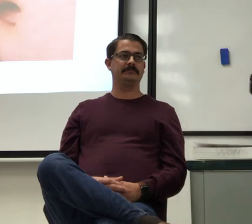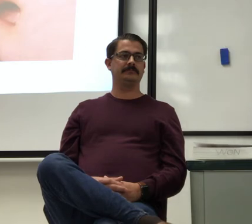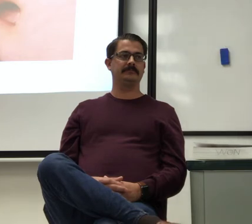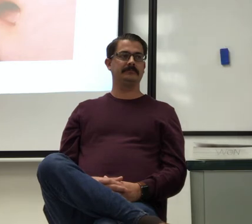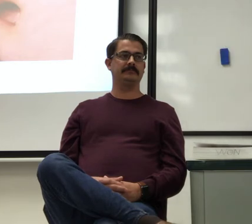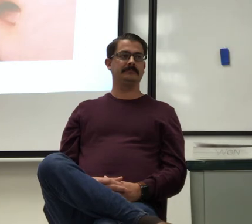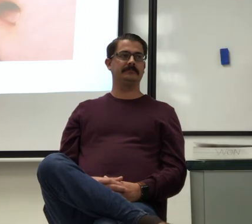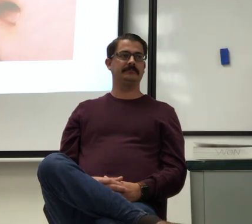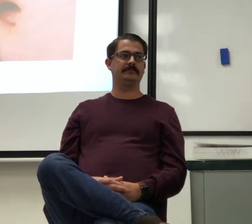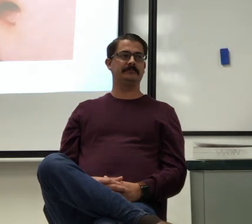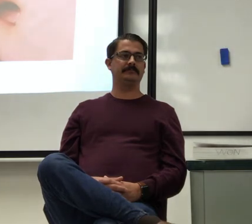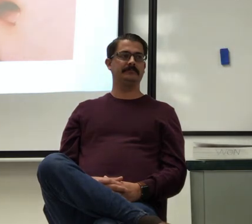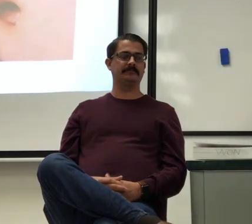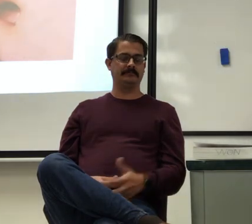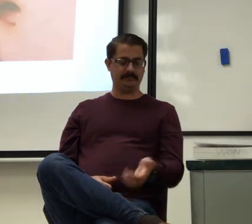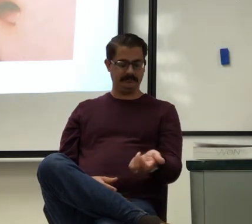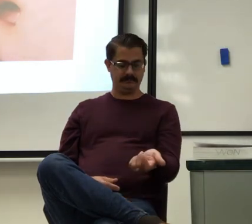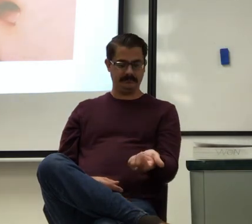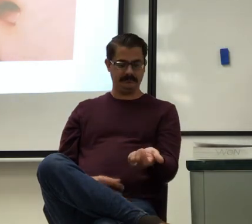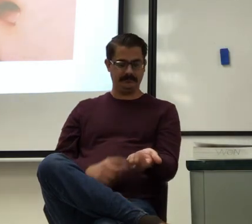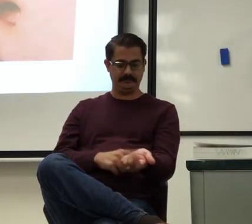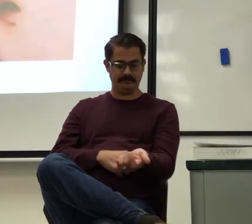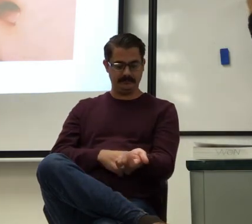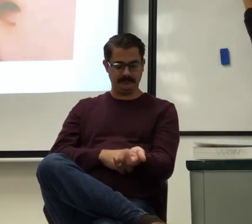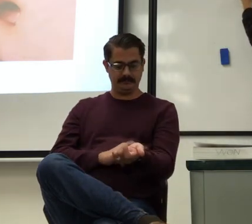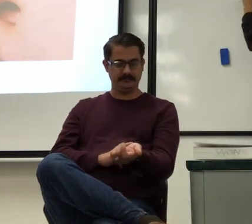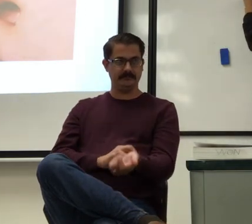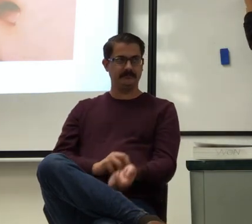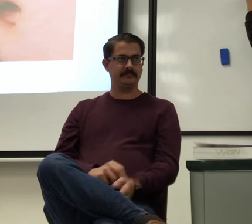Brachial artery lies in the,